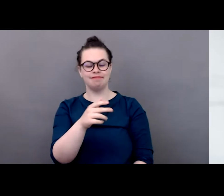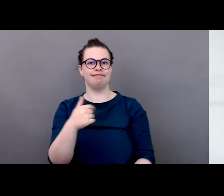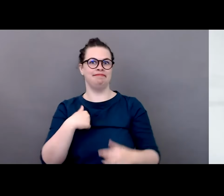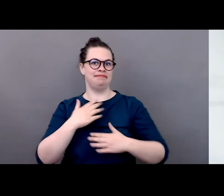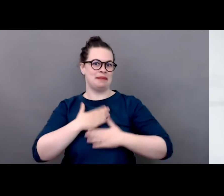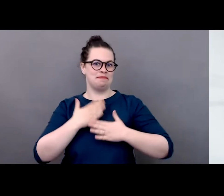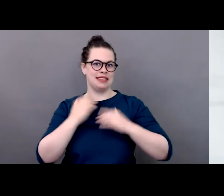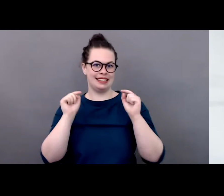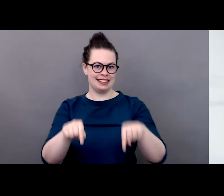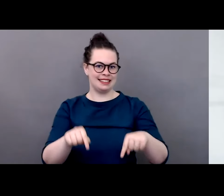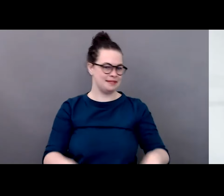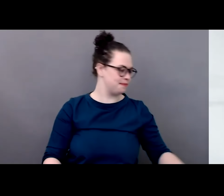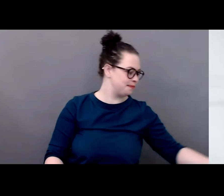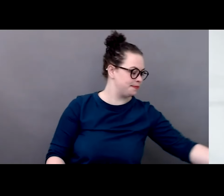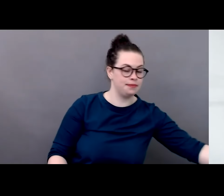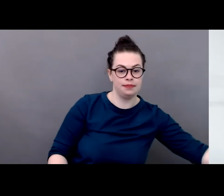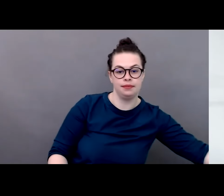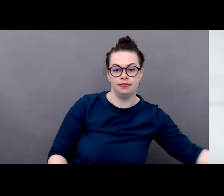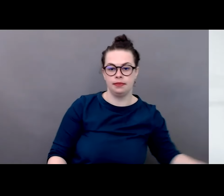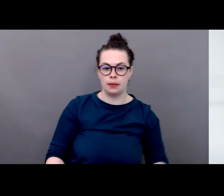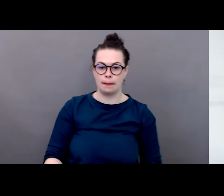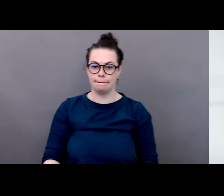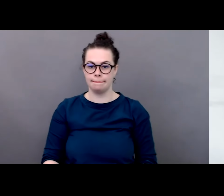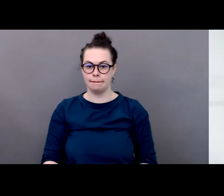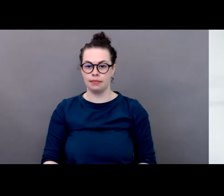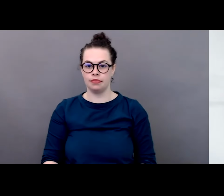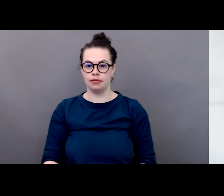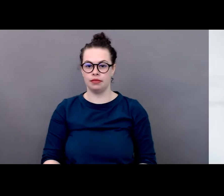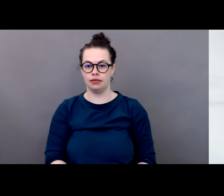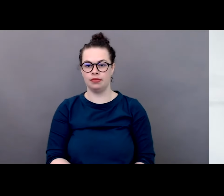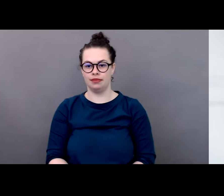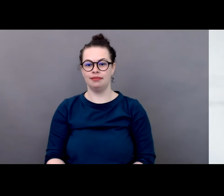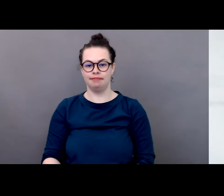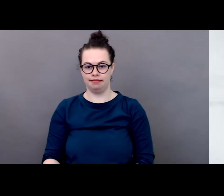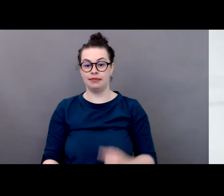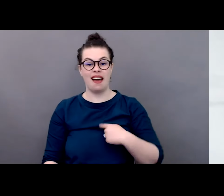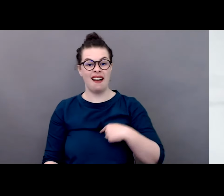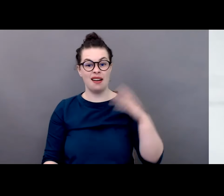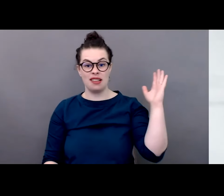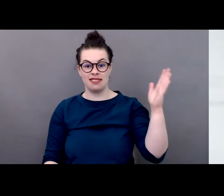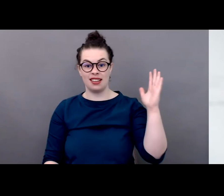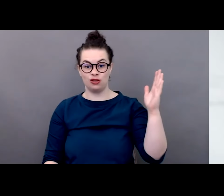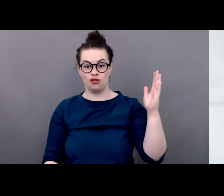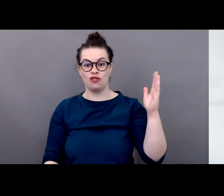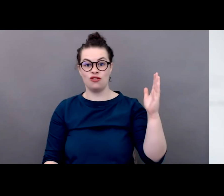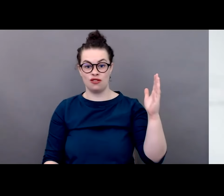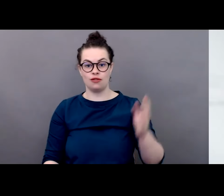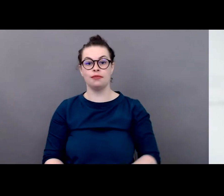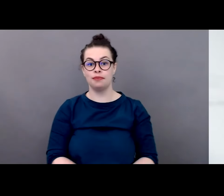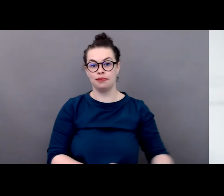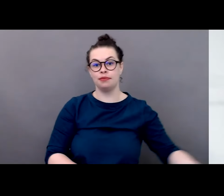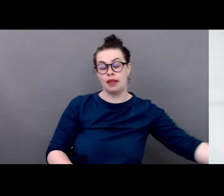As Han mentioned in the introductions, I'm a lecturer currently, but I'm also a practicing human rights